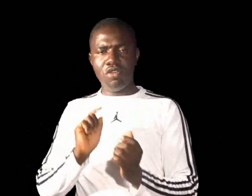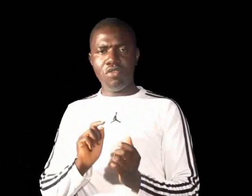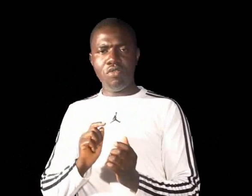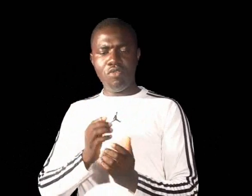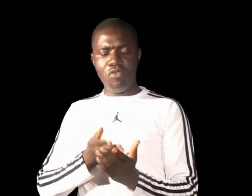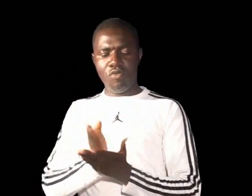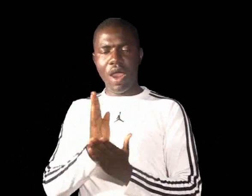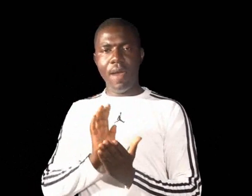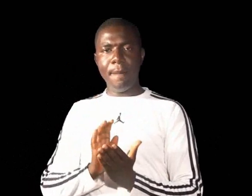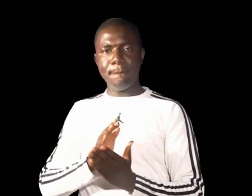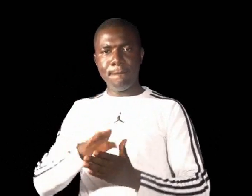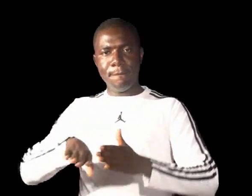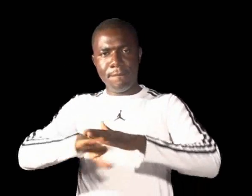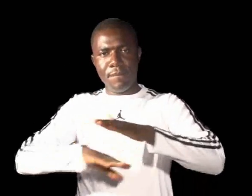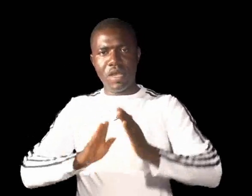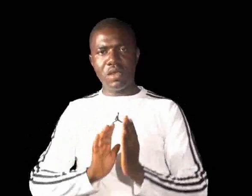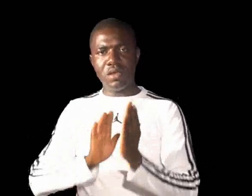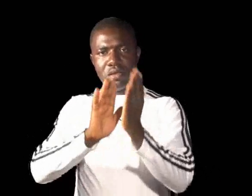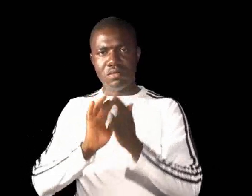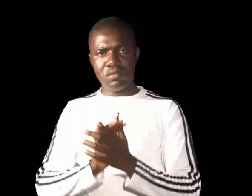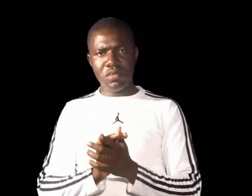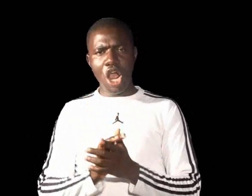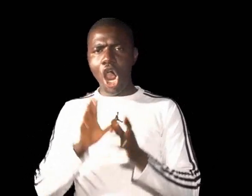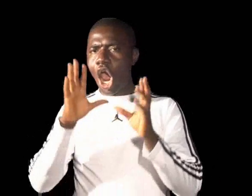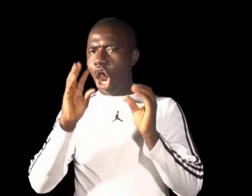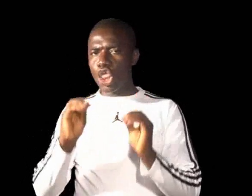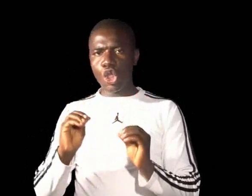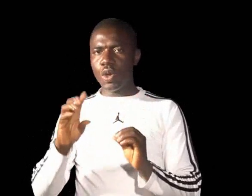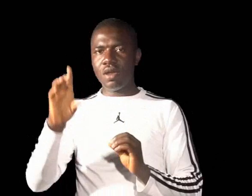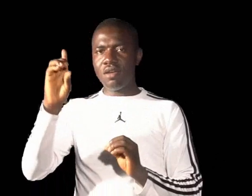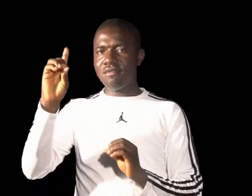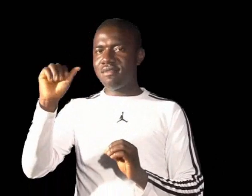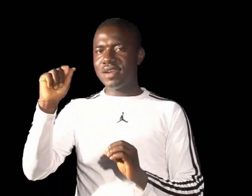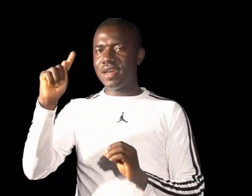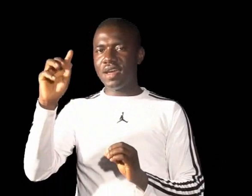approach. A lack of robust and reliable disability data means that the